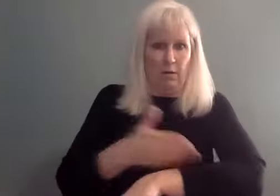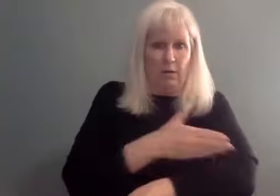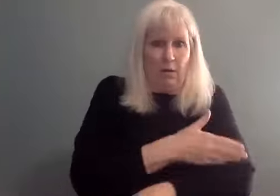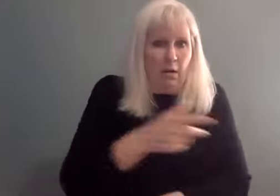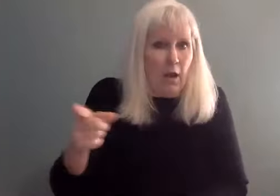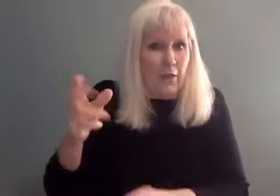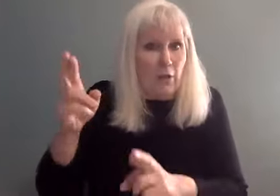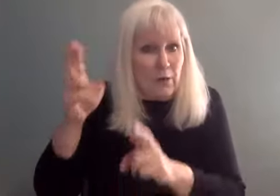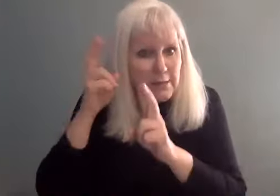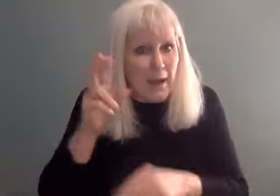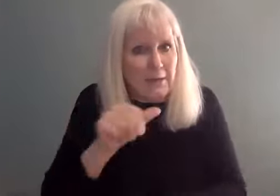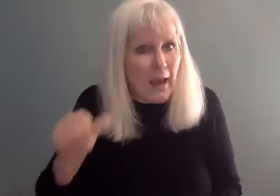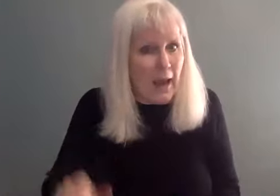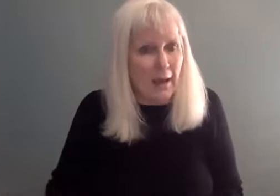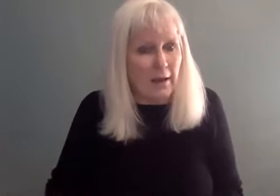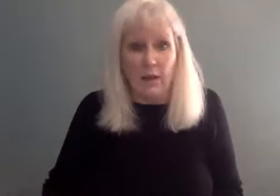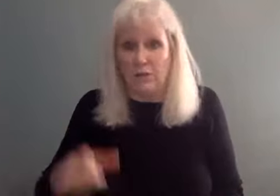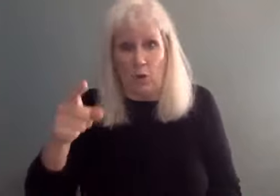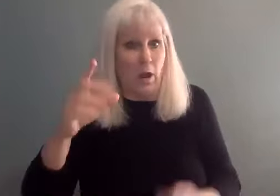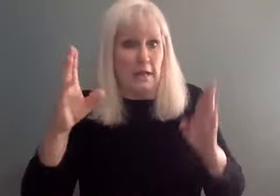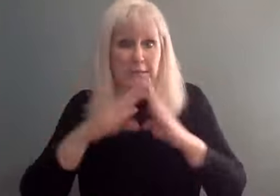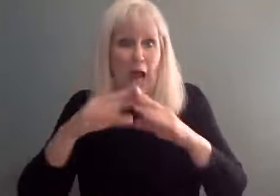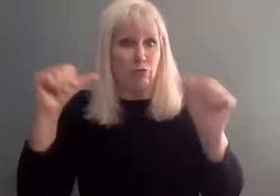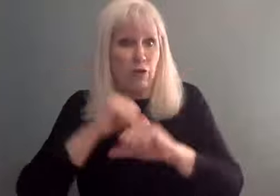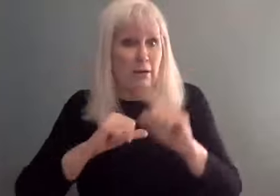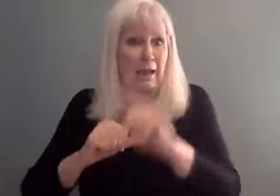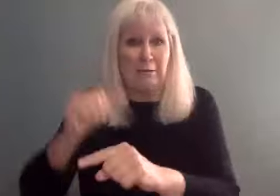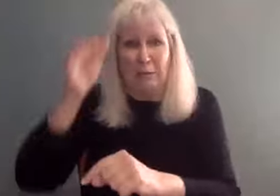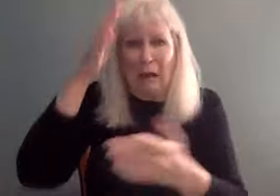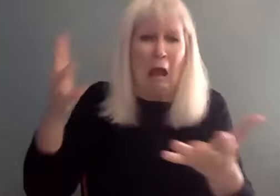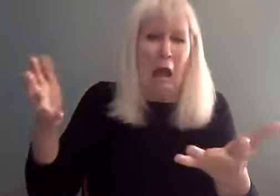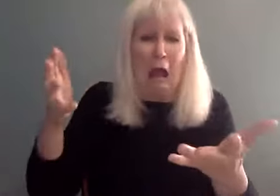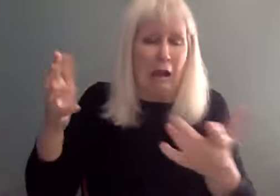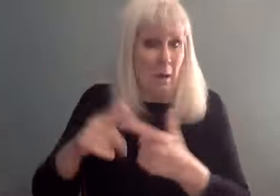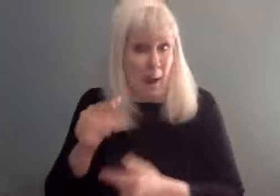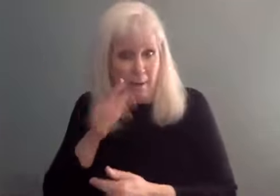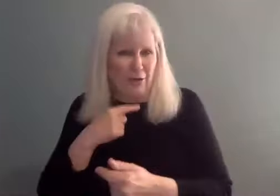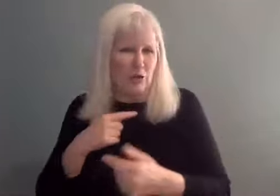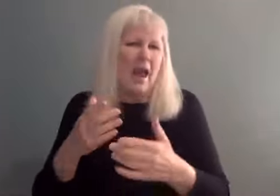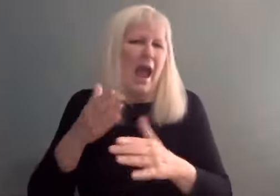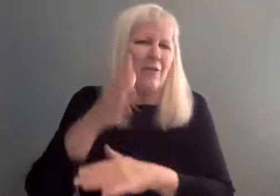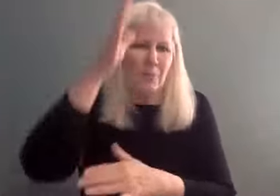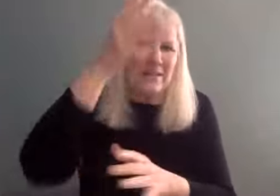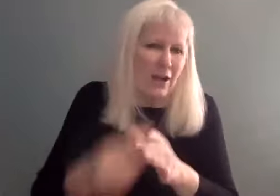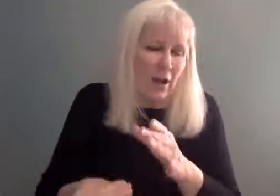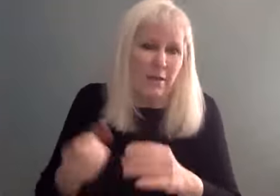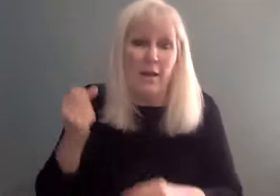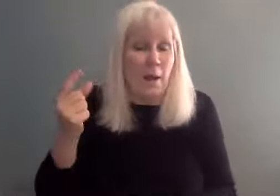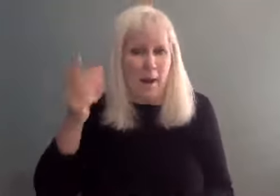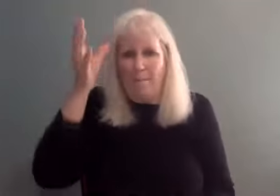Anonymous. So much so that when the town drunk came to my dad, my mother told me this after my dad is gone. She knows I'm defiant, right? She just knows